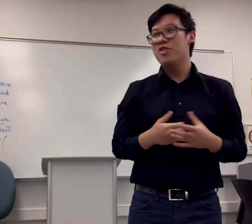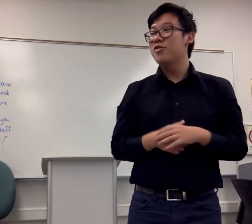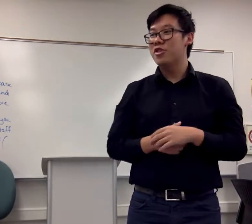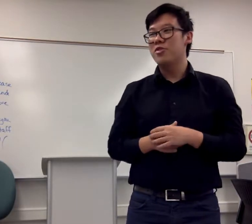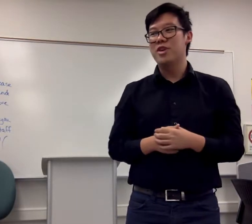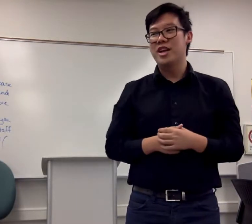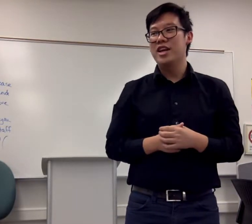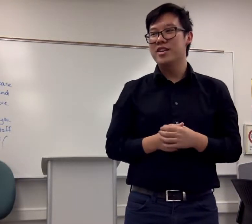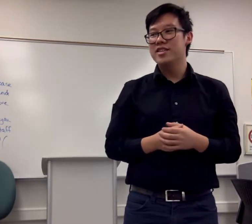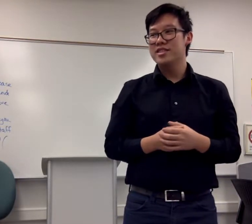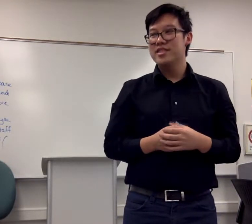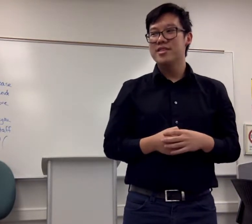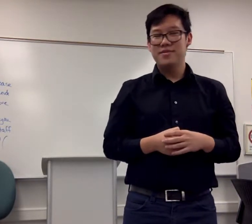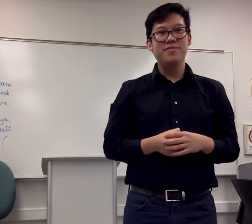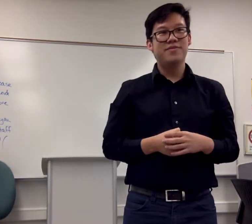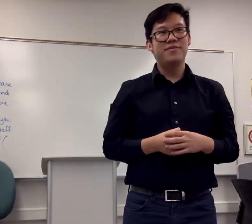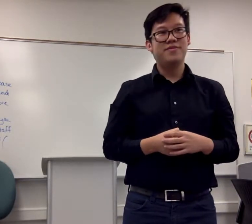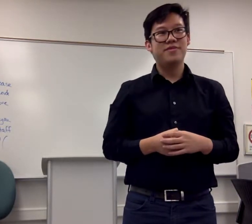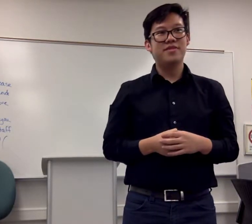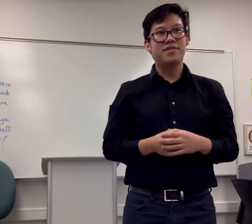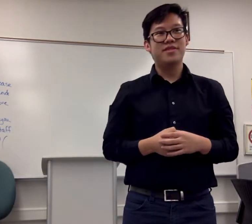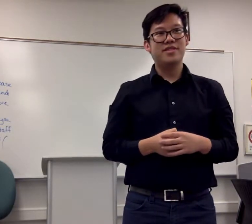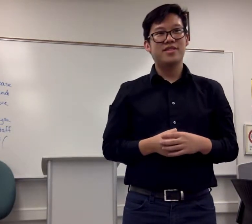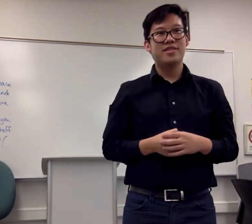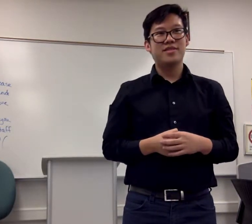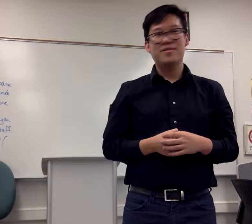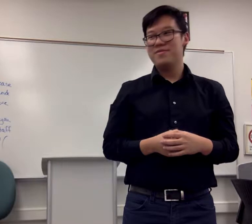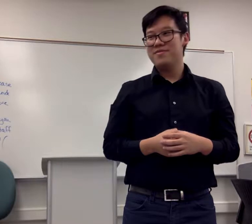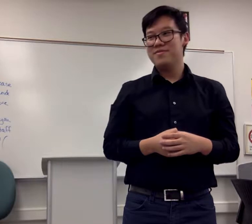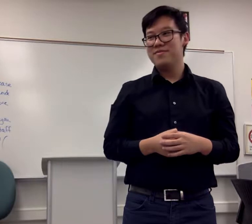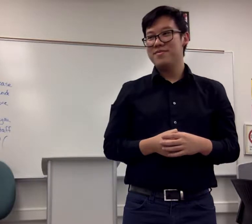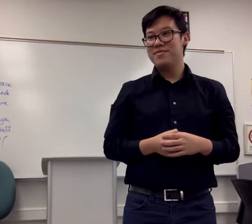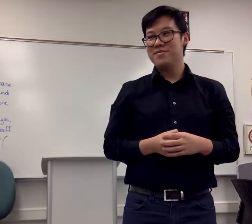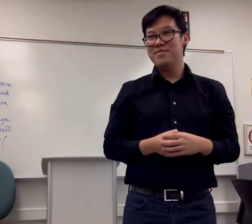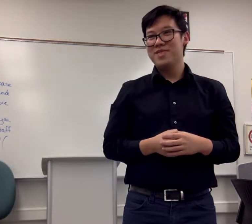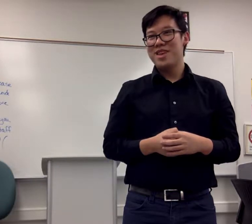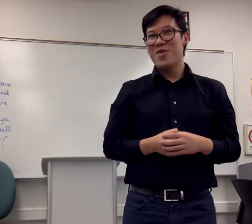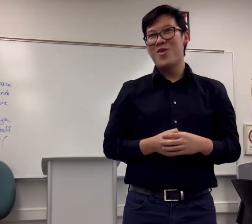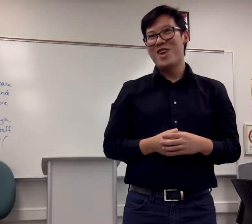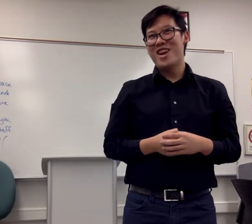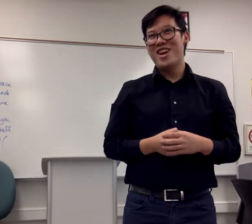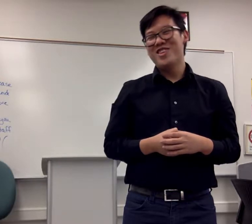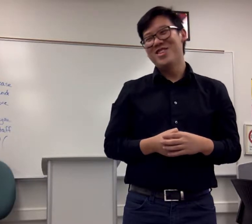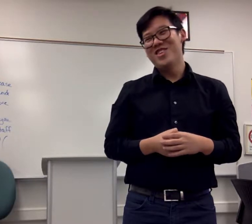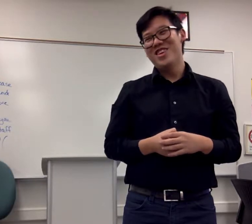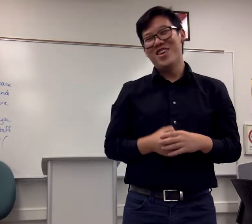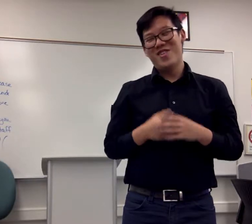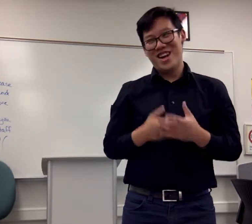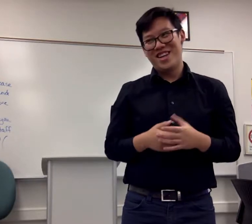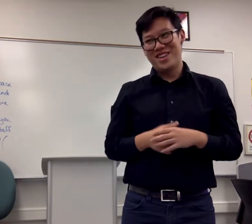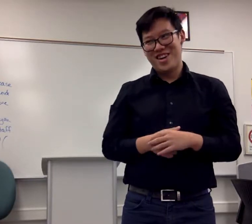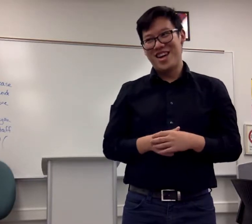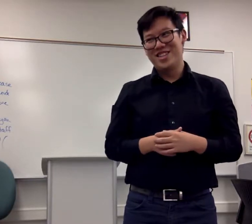for the community. Oh, you get paid for that. Wow. Is it good money? Oh, we're not allowed to do that. We're not allowed to say